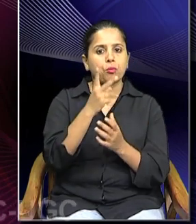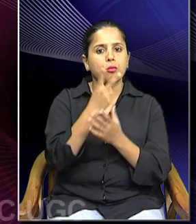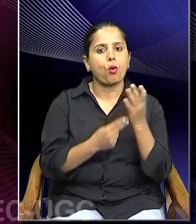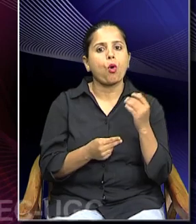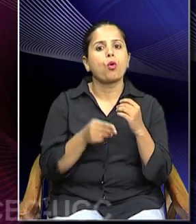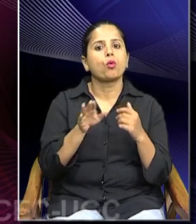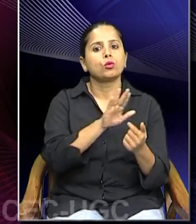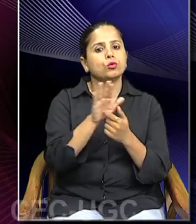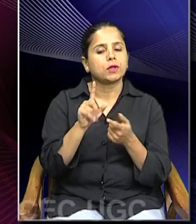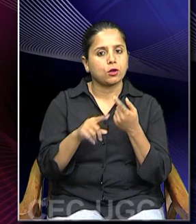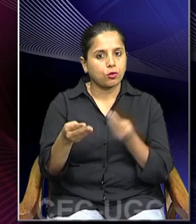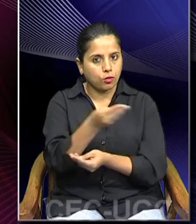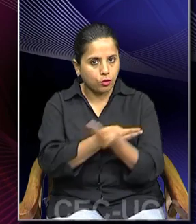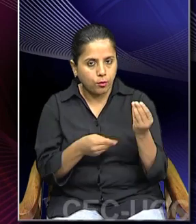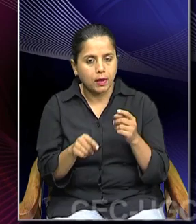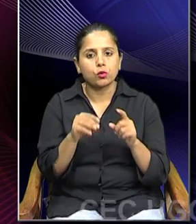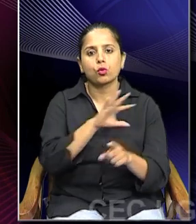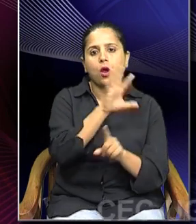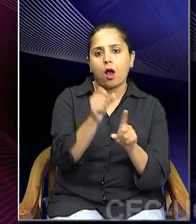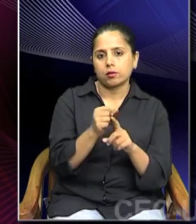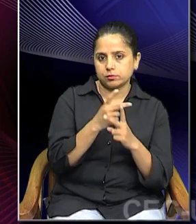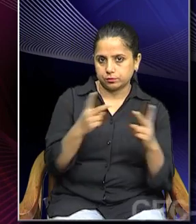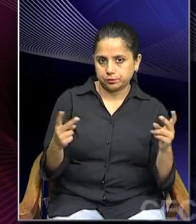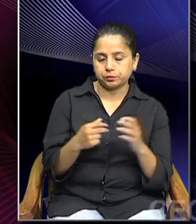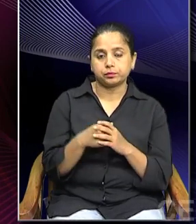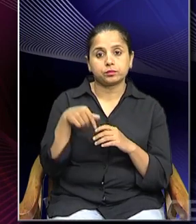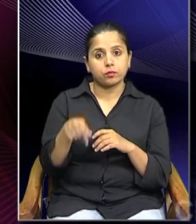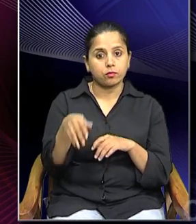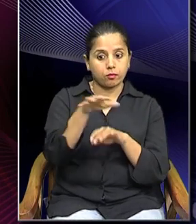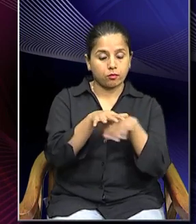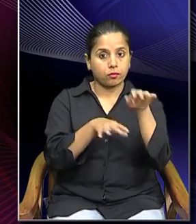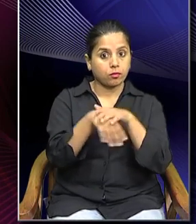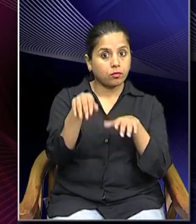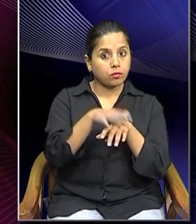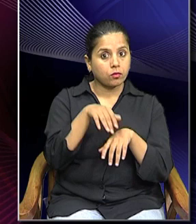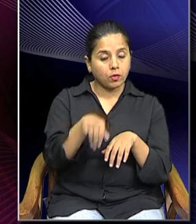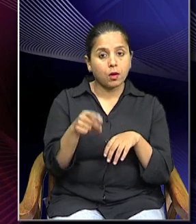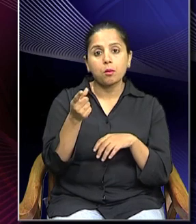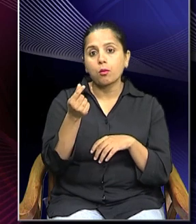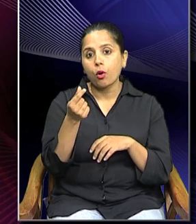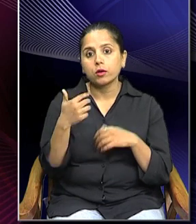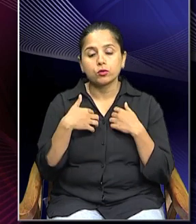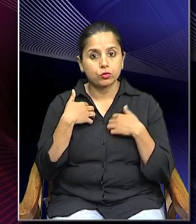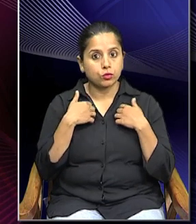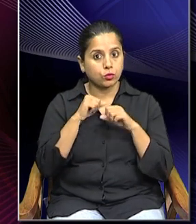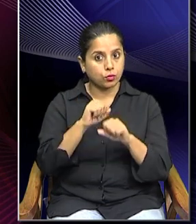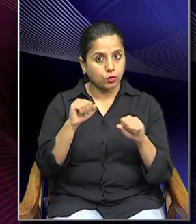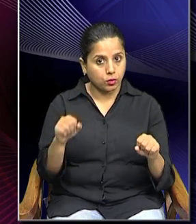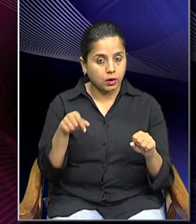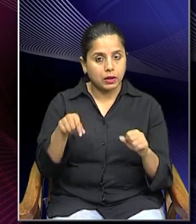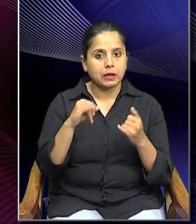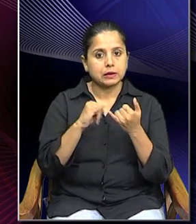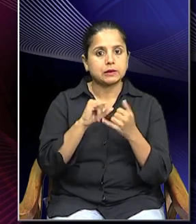sides of economy and culture. The intersection of monetary interest with